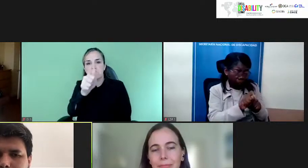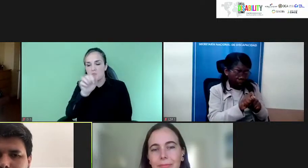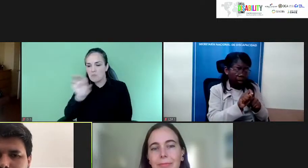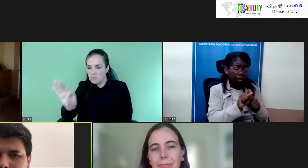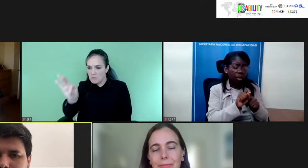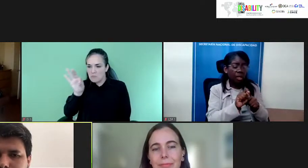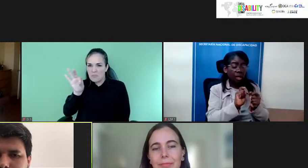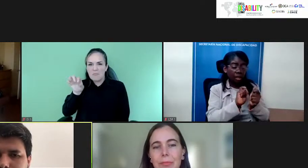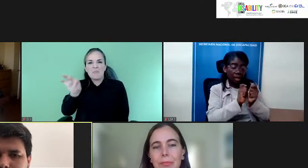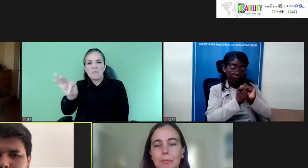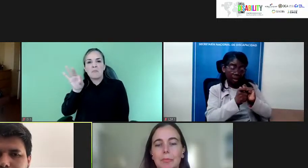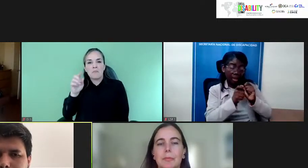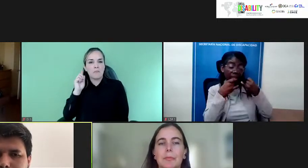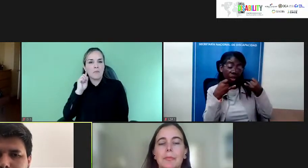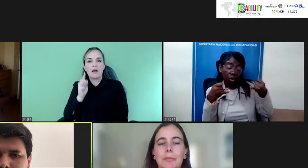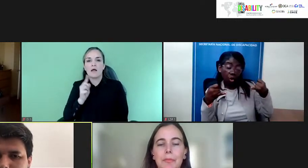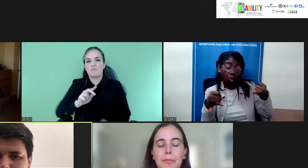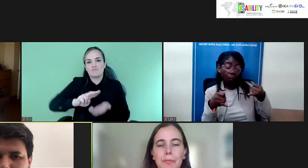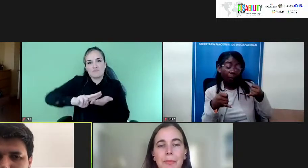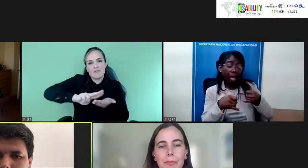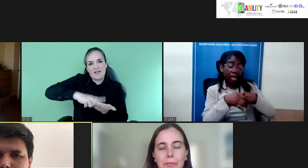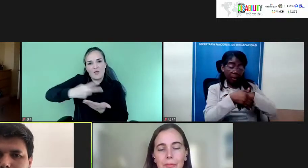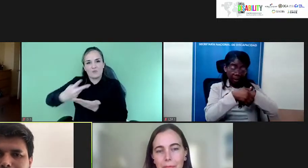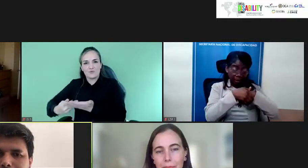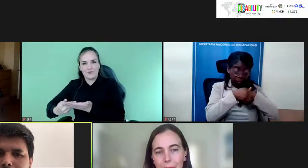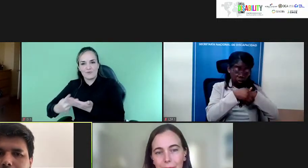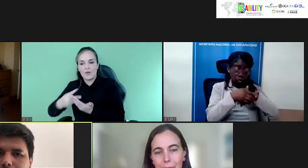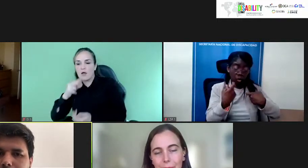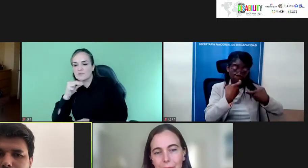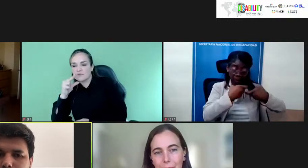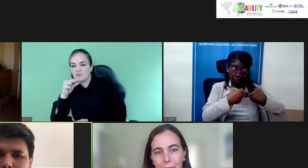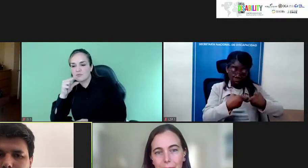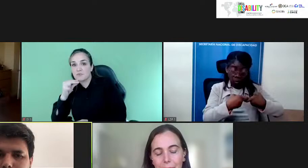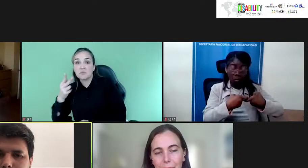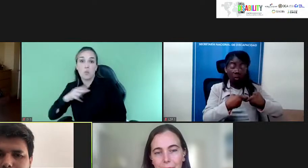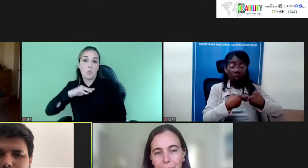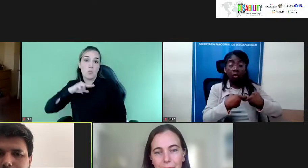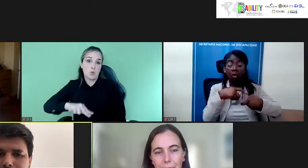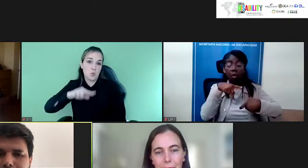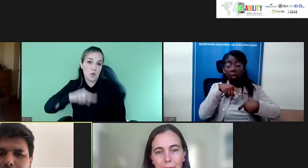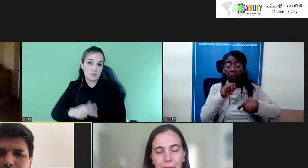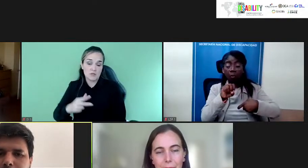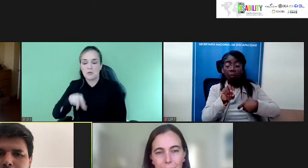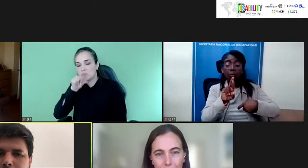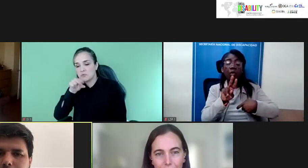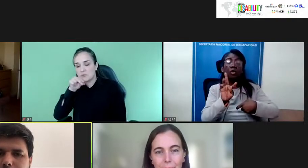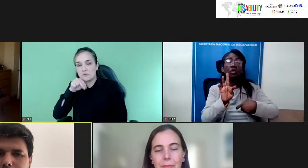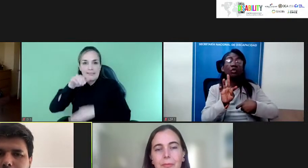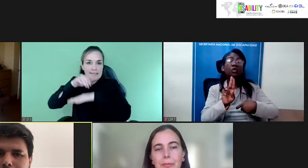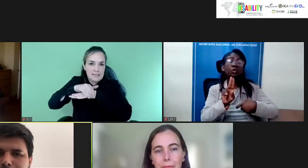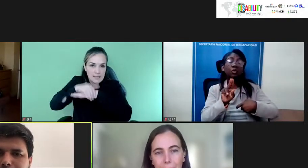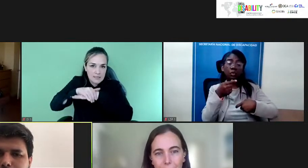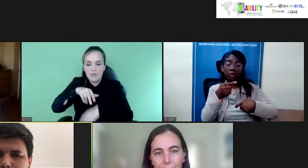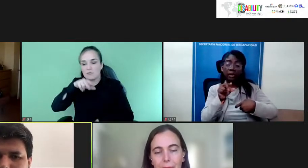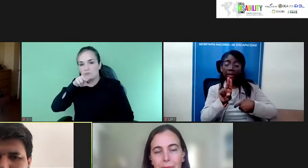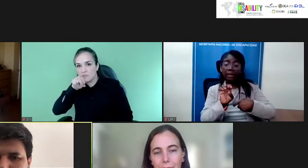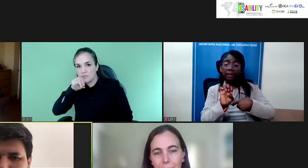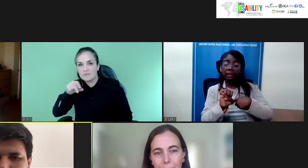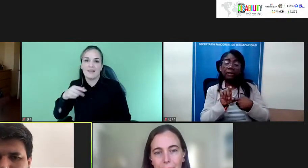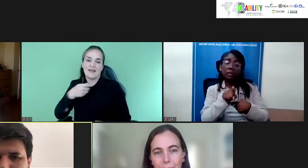choose language interpretation to select spanish portuguese or english